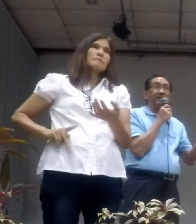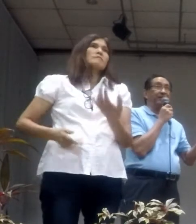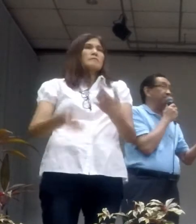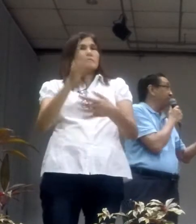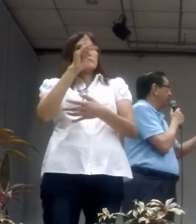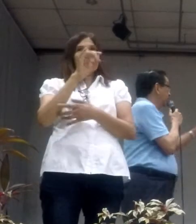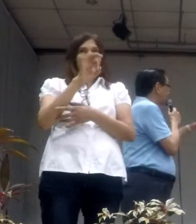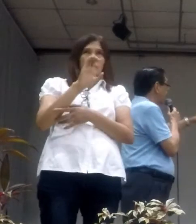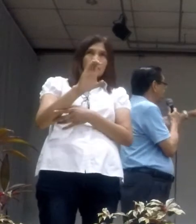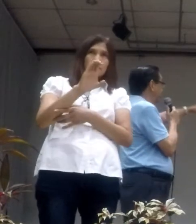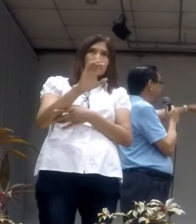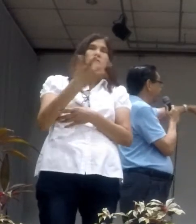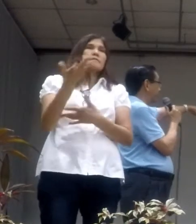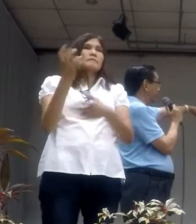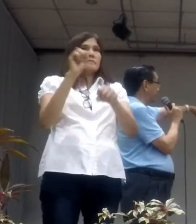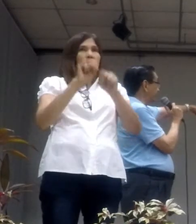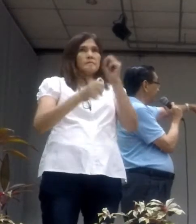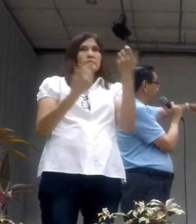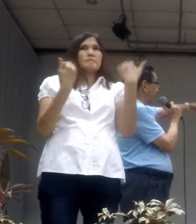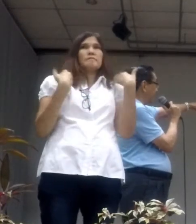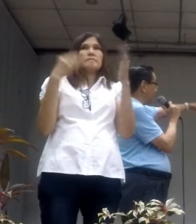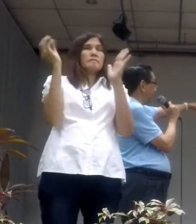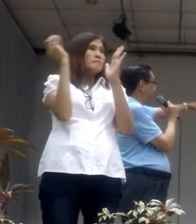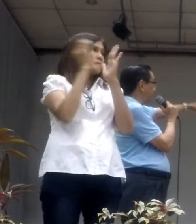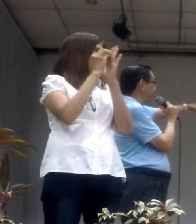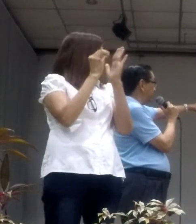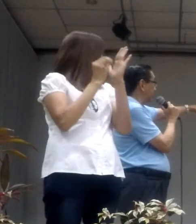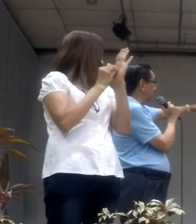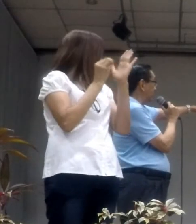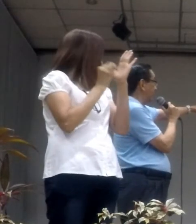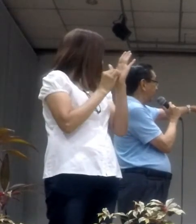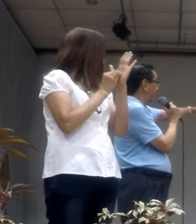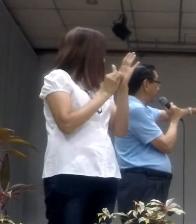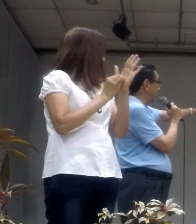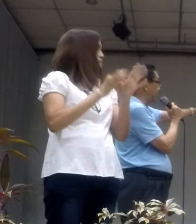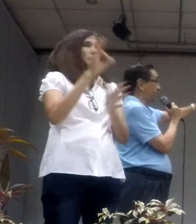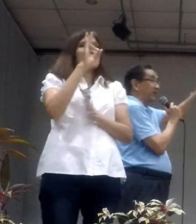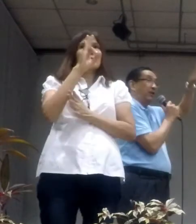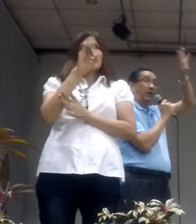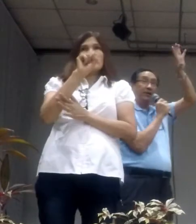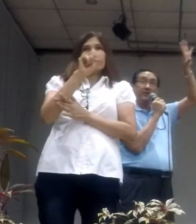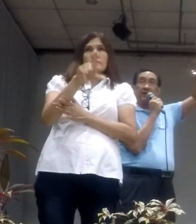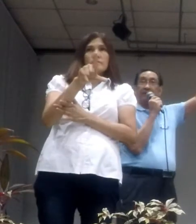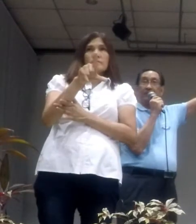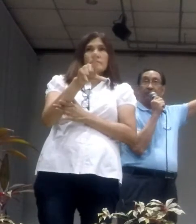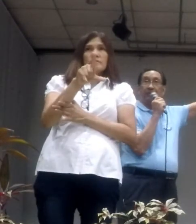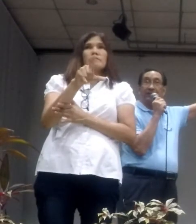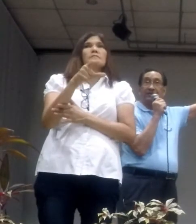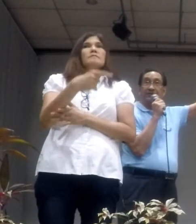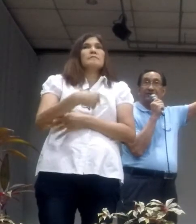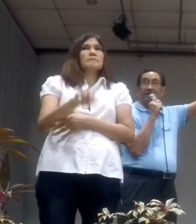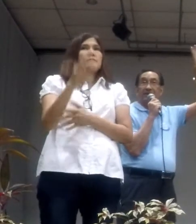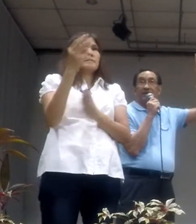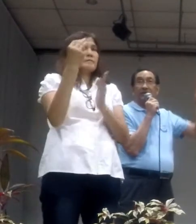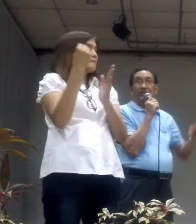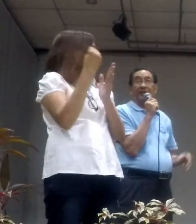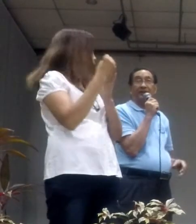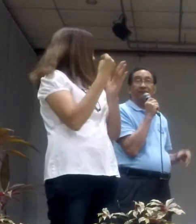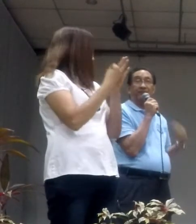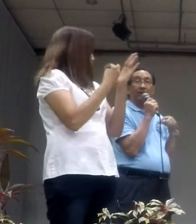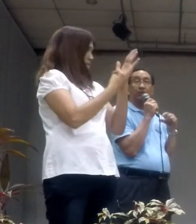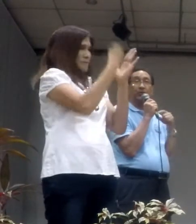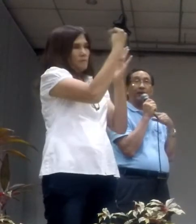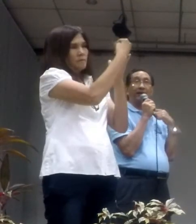KFC, so that they will put the Filipino sign language on their menu boards, so